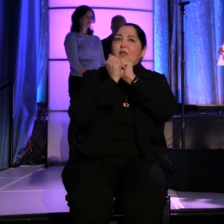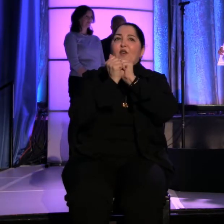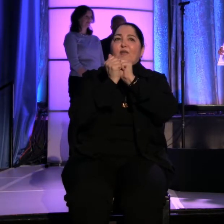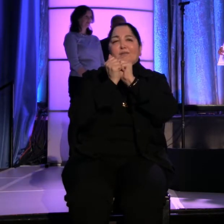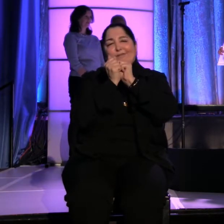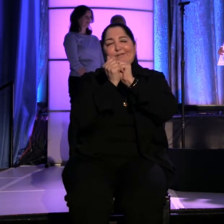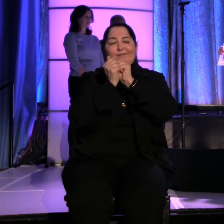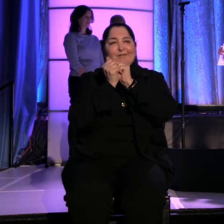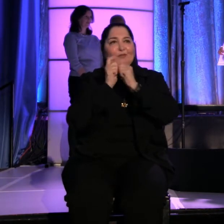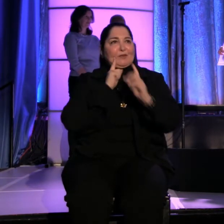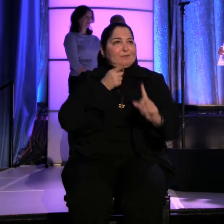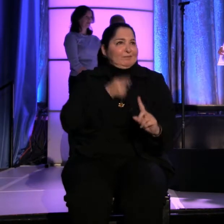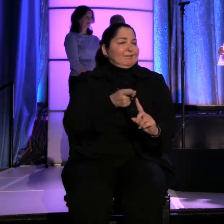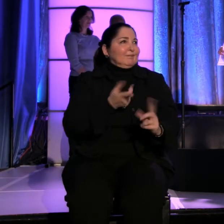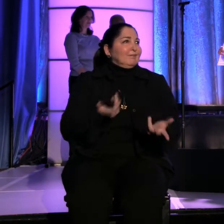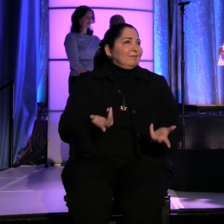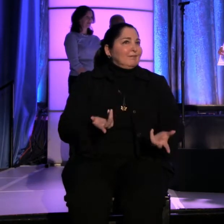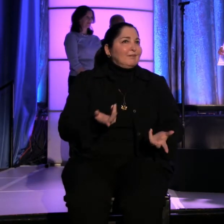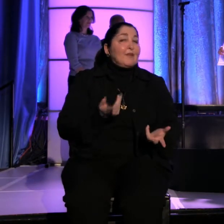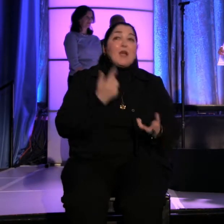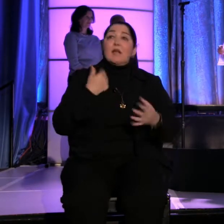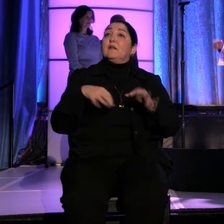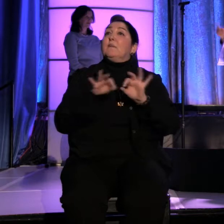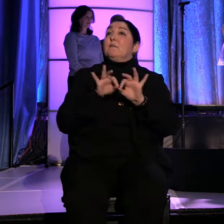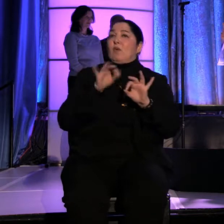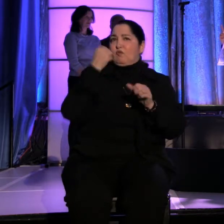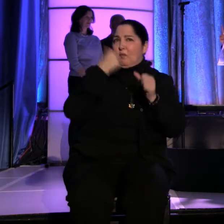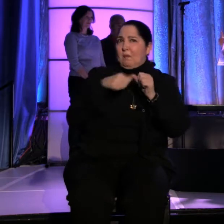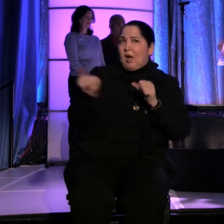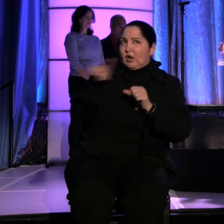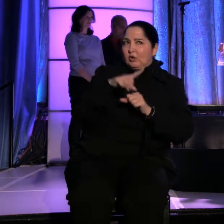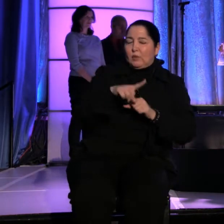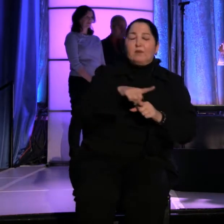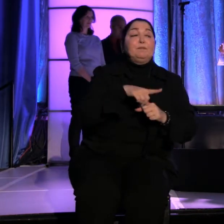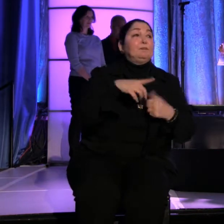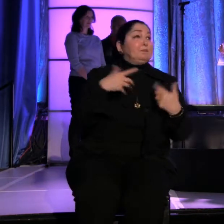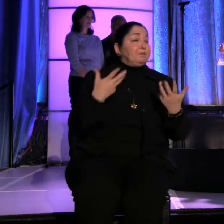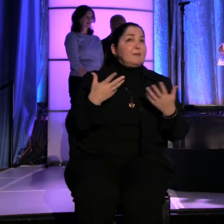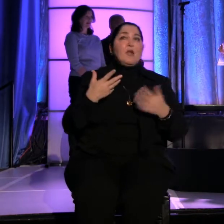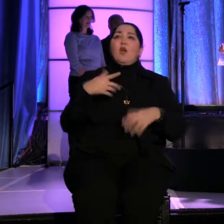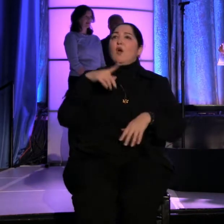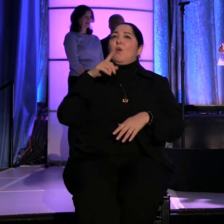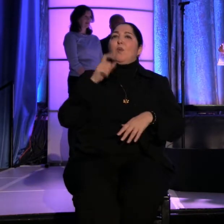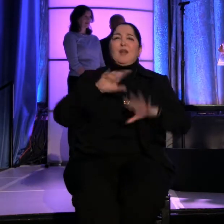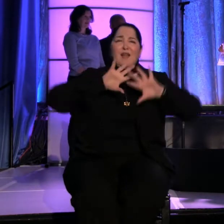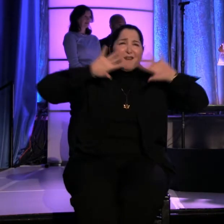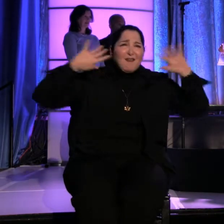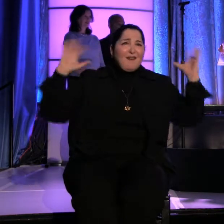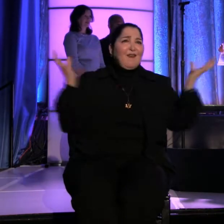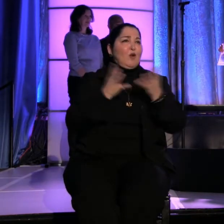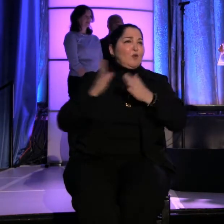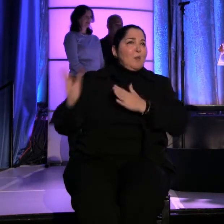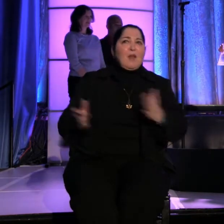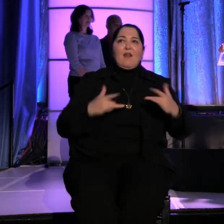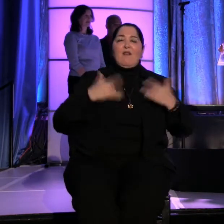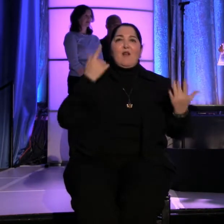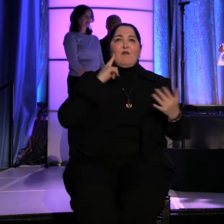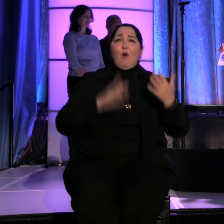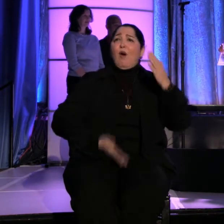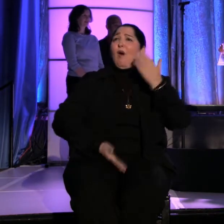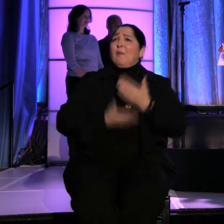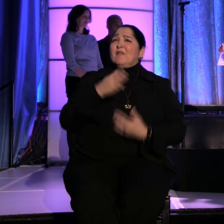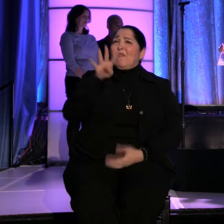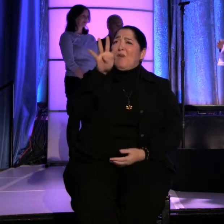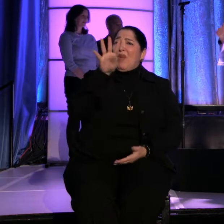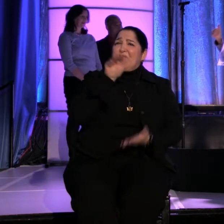theme, but it's also important to remind everyone of the following. Number one, it takes a village to plan an event for close to